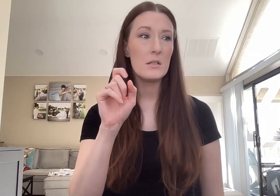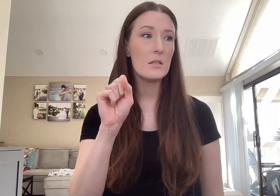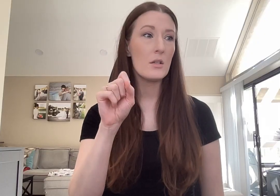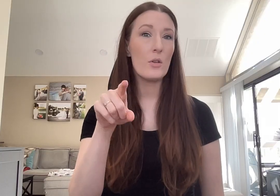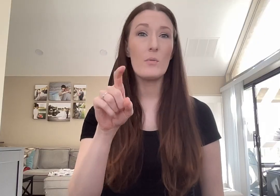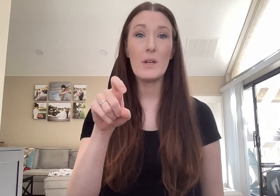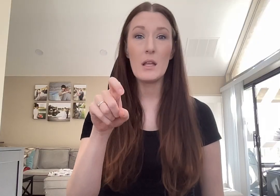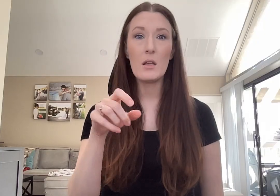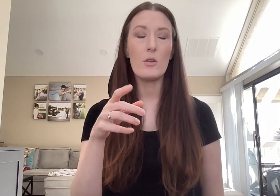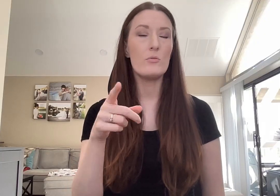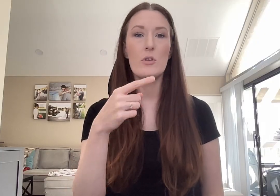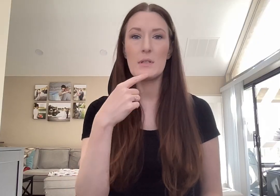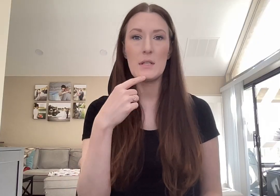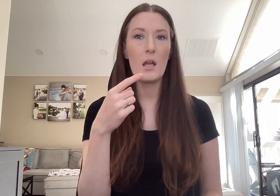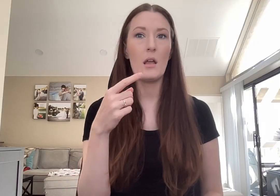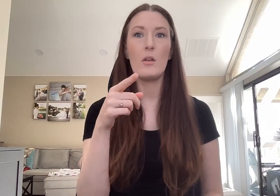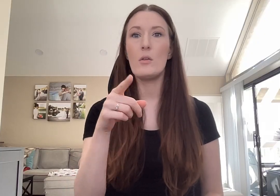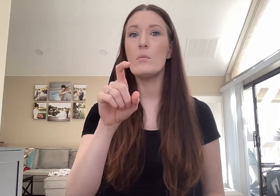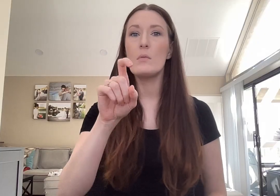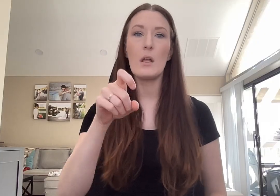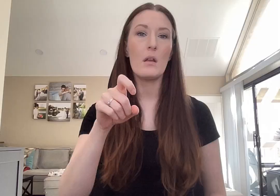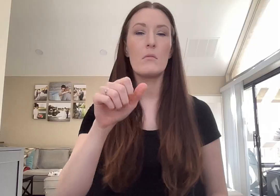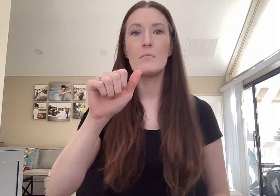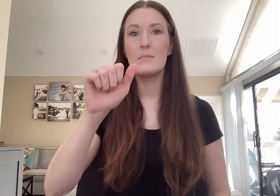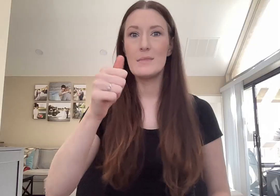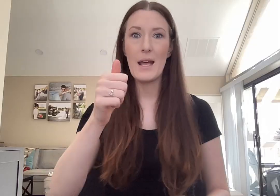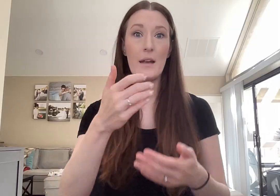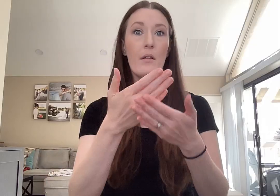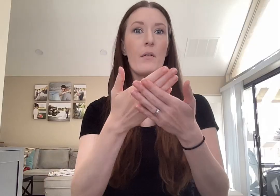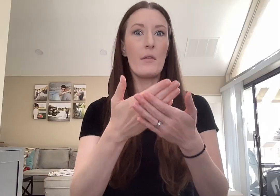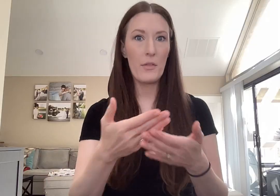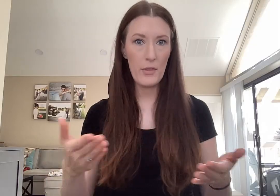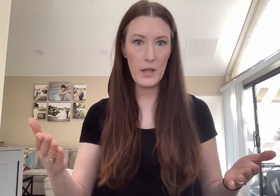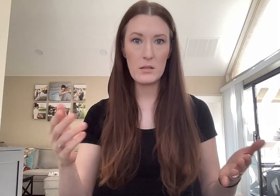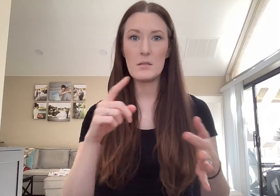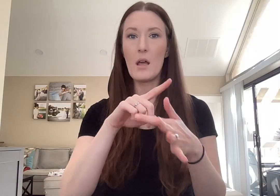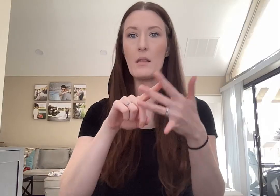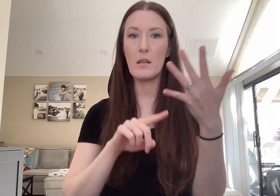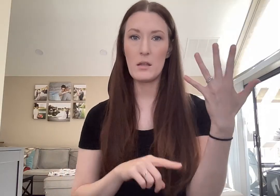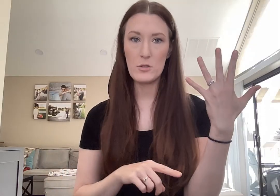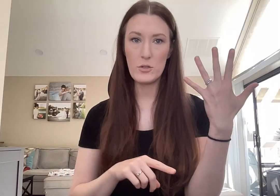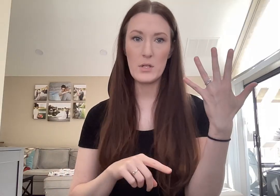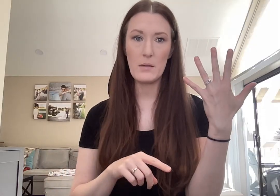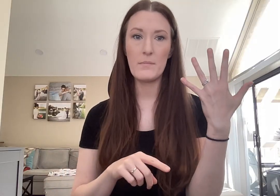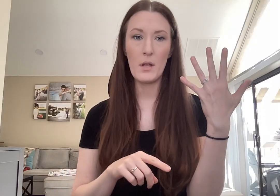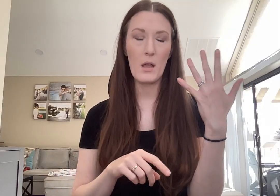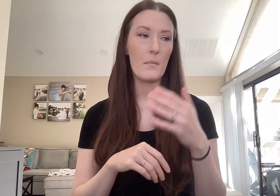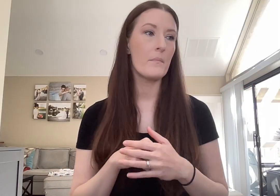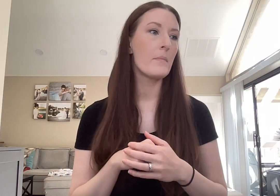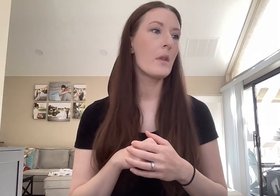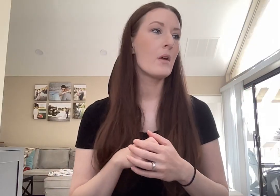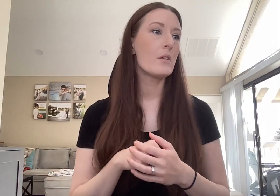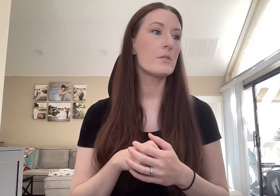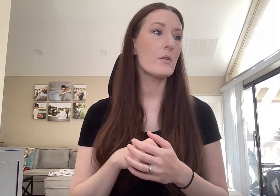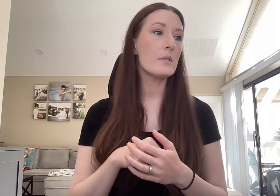ingredients you need, you just say you need 10 things and then list your 10, okay? So